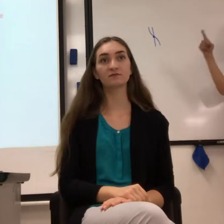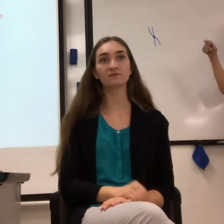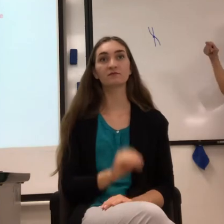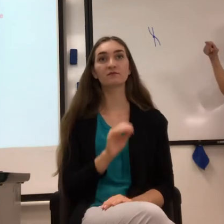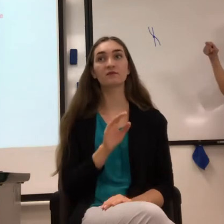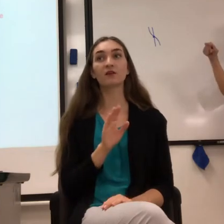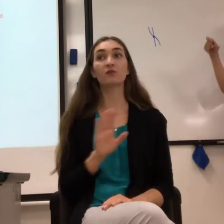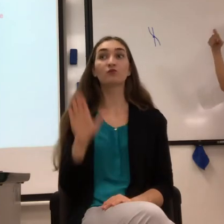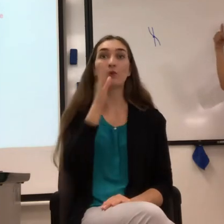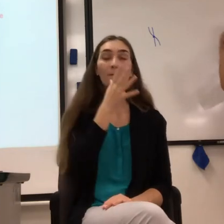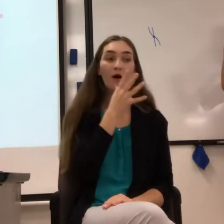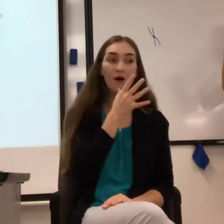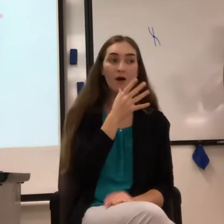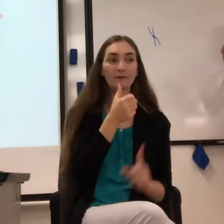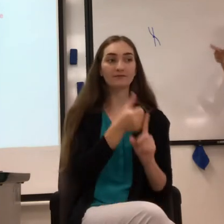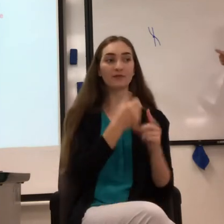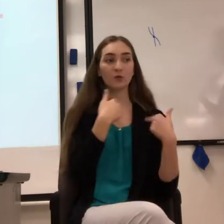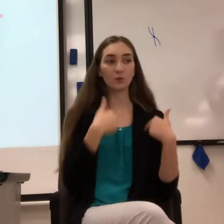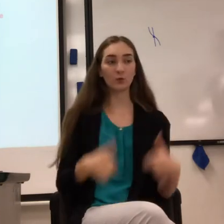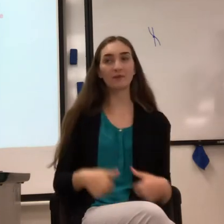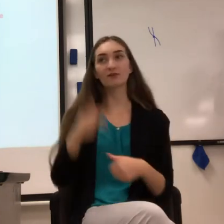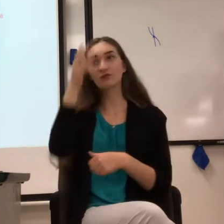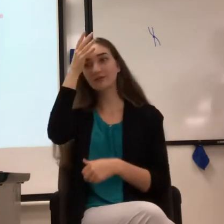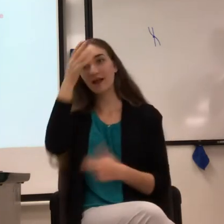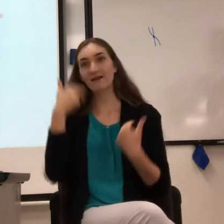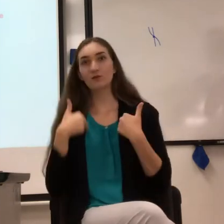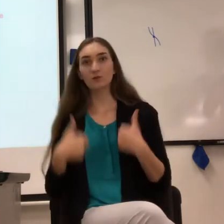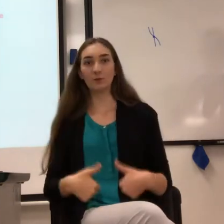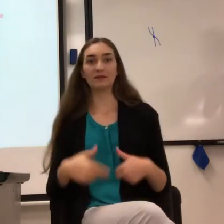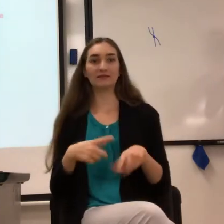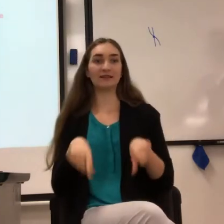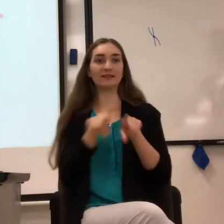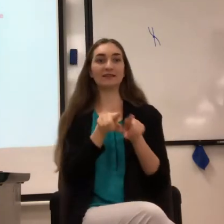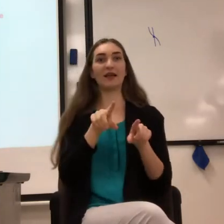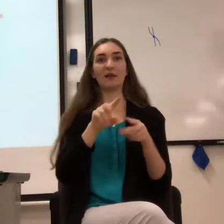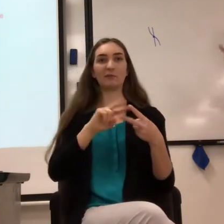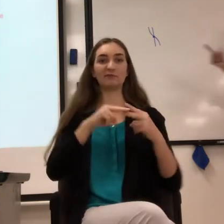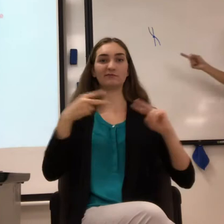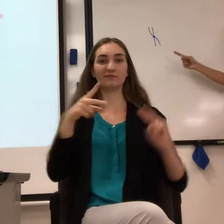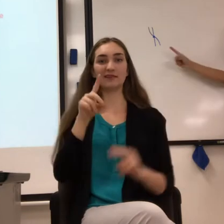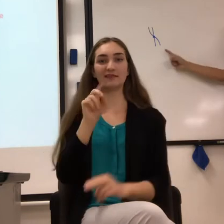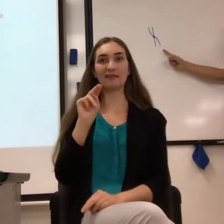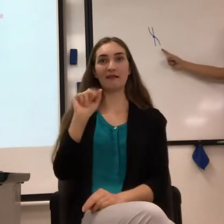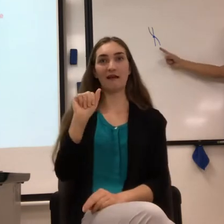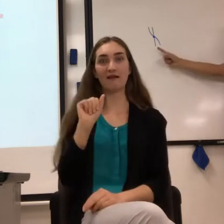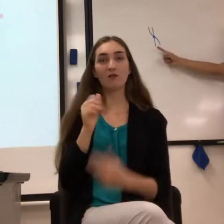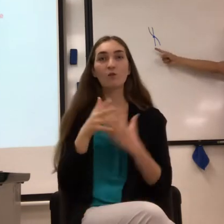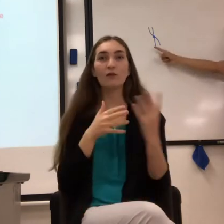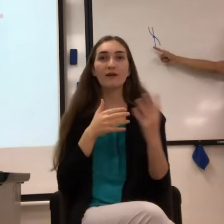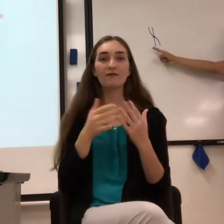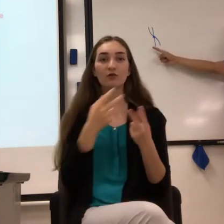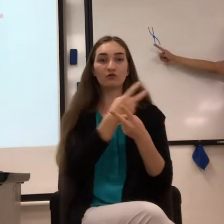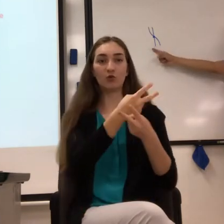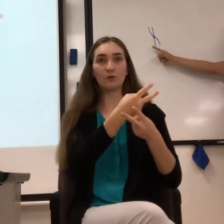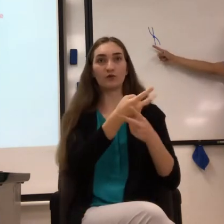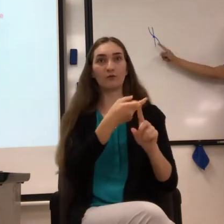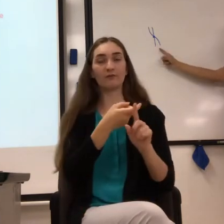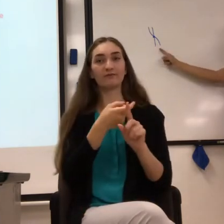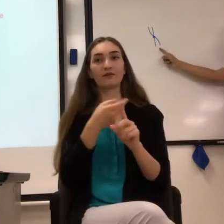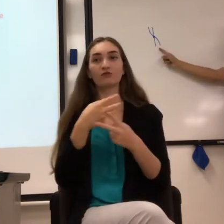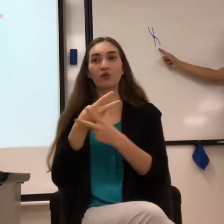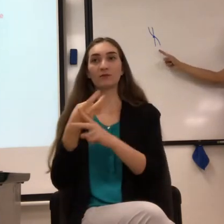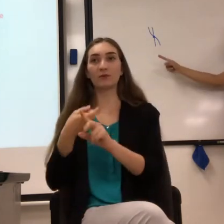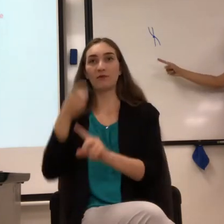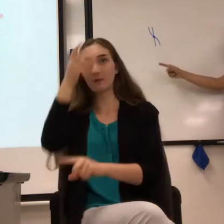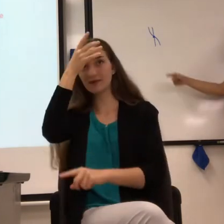your mom's a human, your dad's a human. Oh, they have the same DNA. You know, whatever chromosome you got from your dad that's